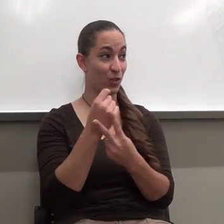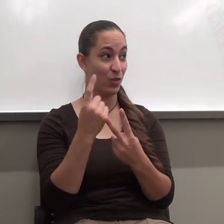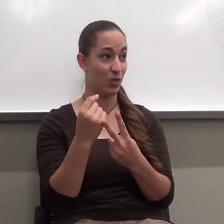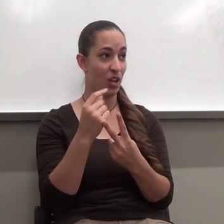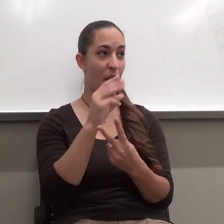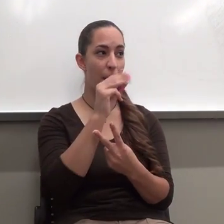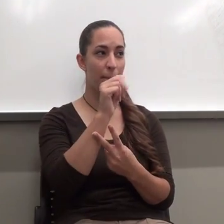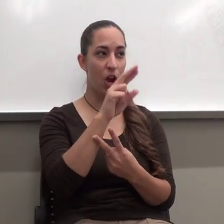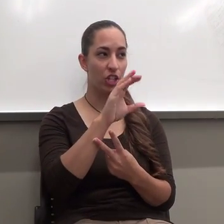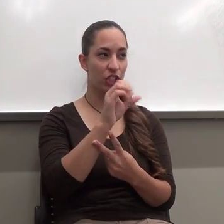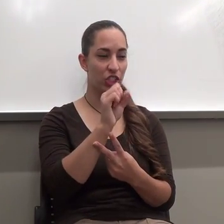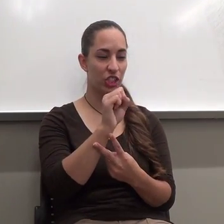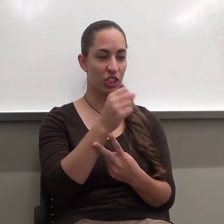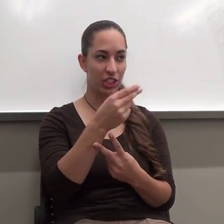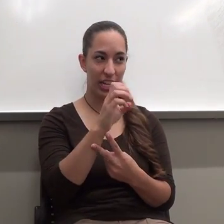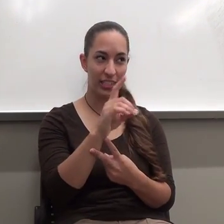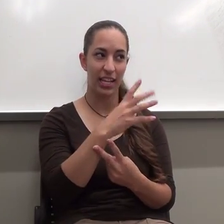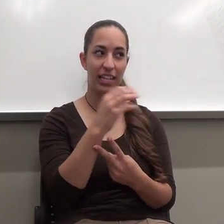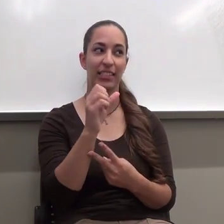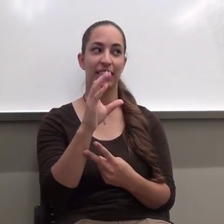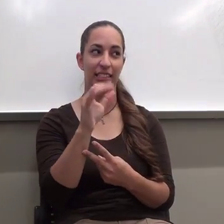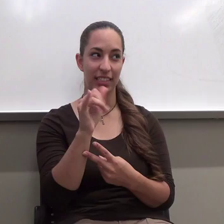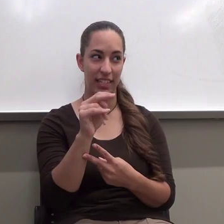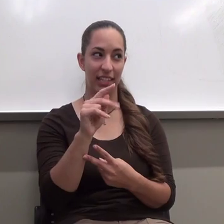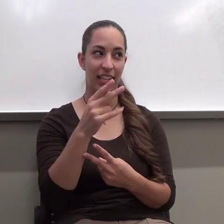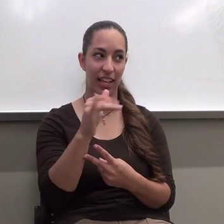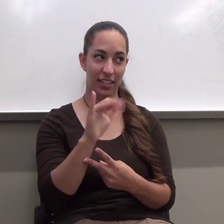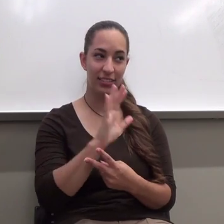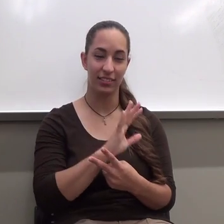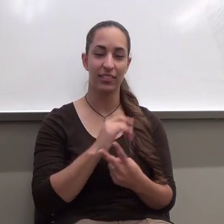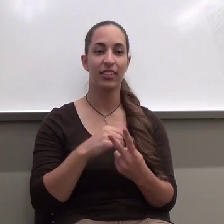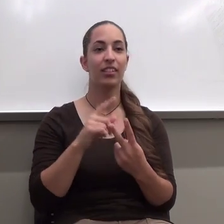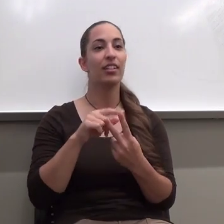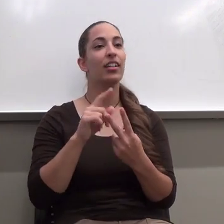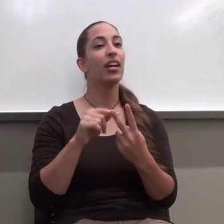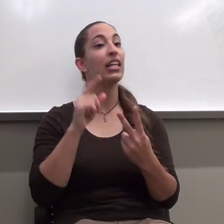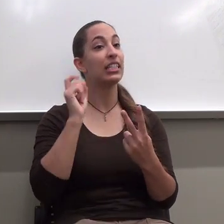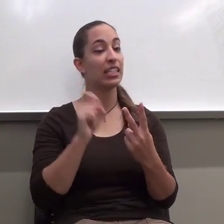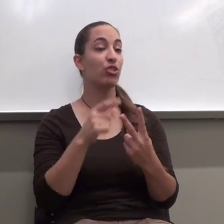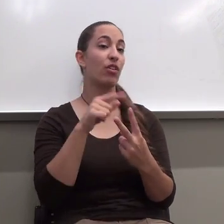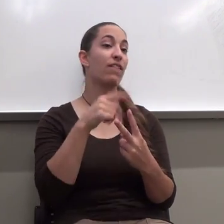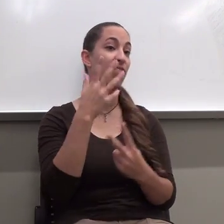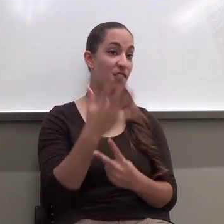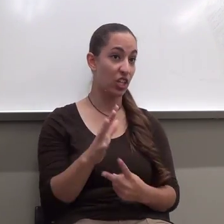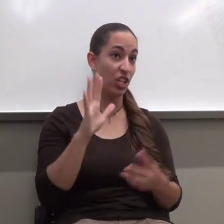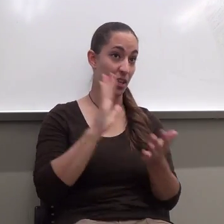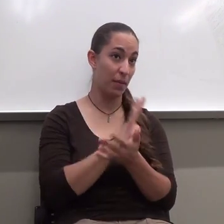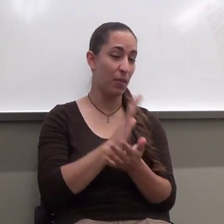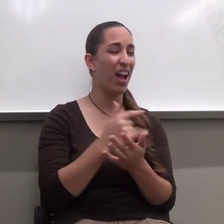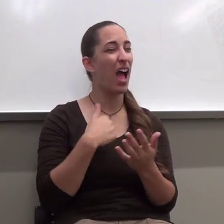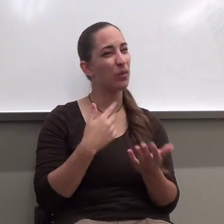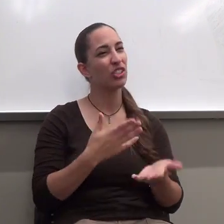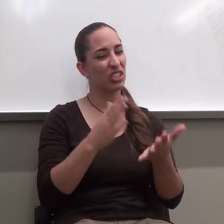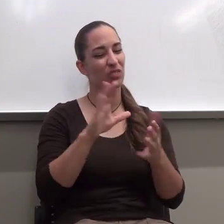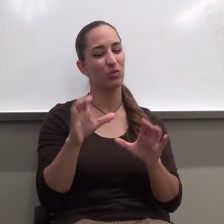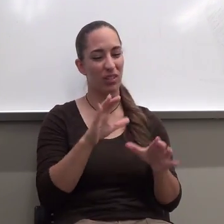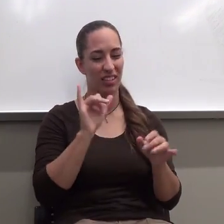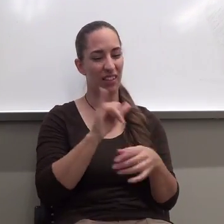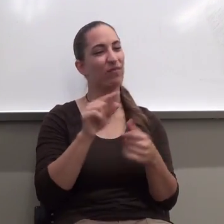Cynthia. You need to finish this paper, and I would suggest doing that first. Your concentration is going to be on this paper. Go ahead and